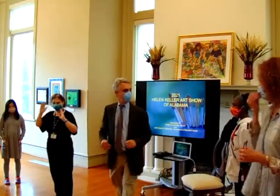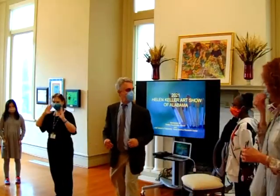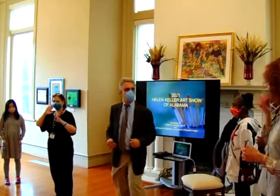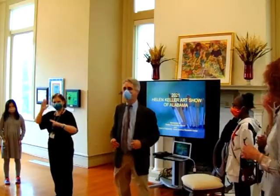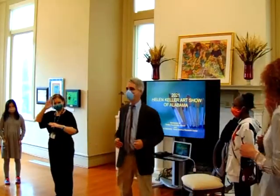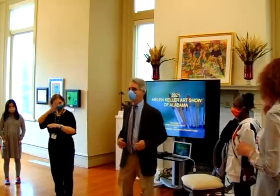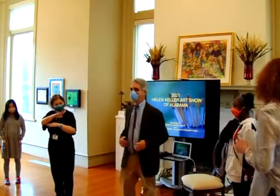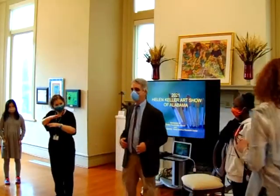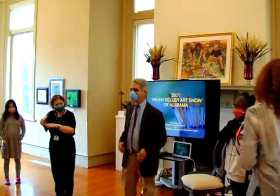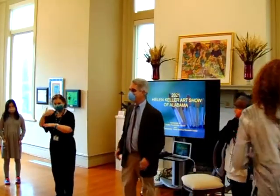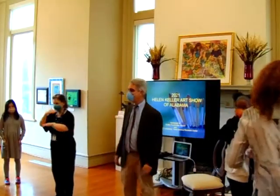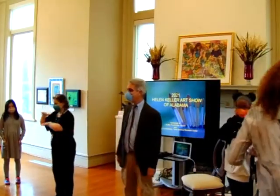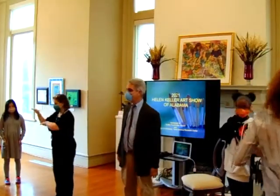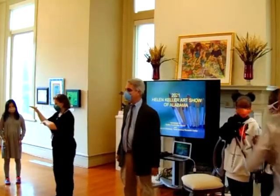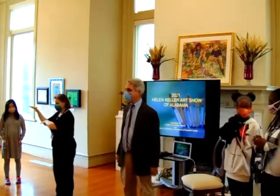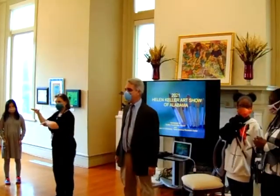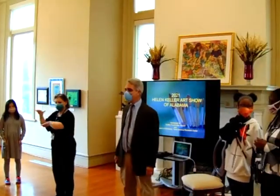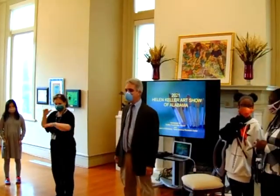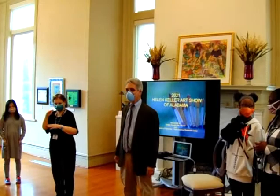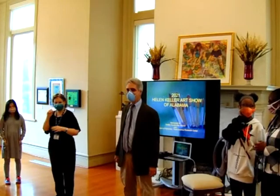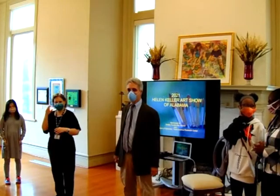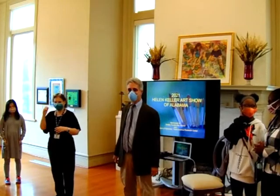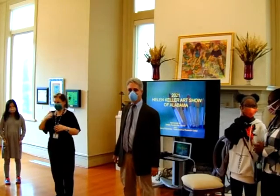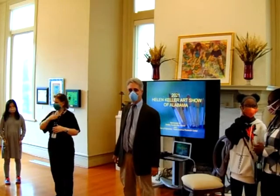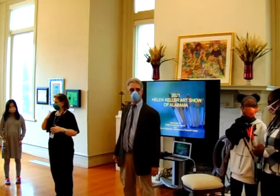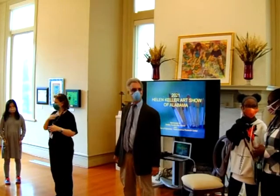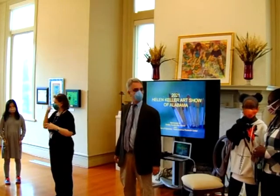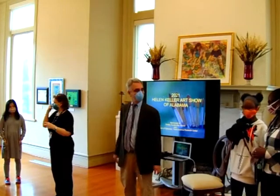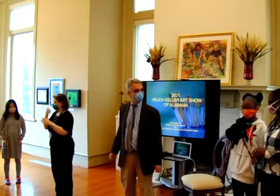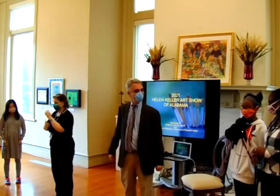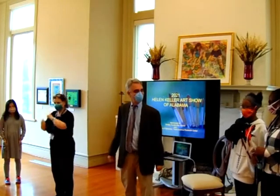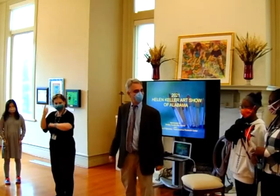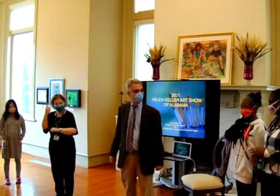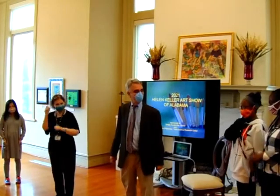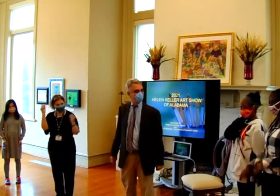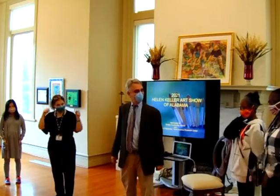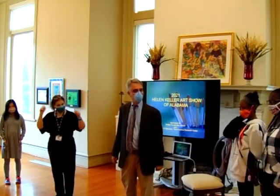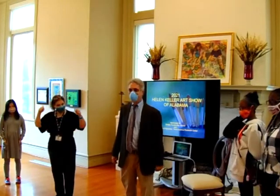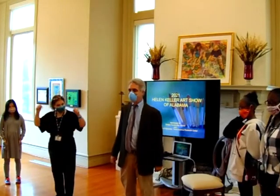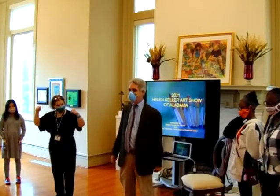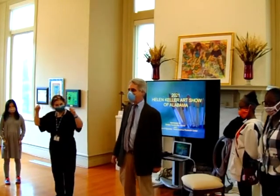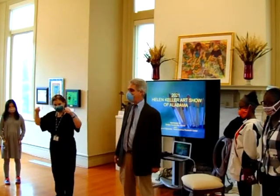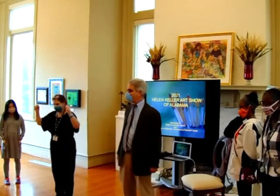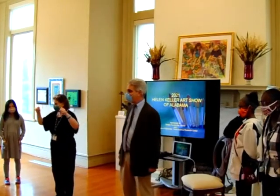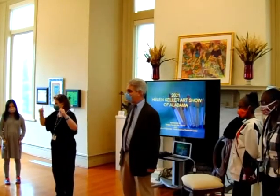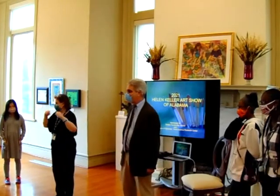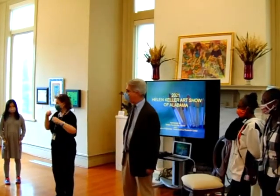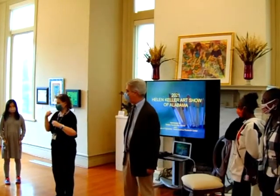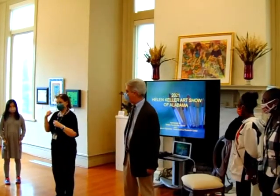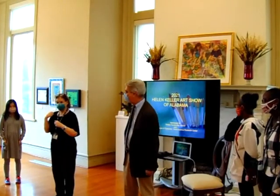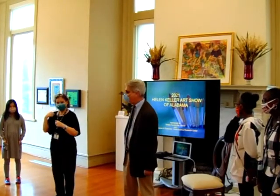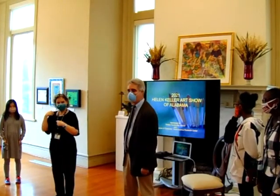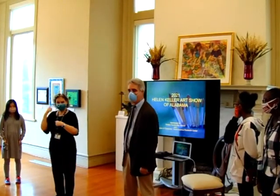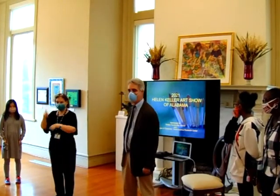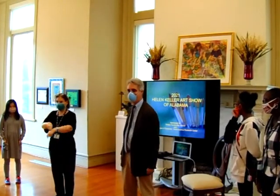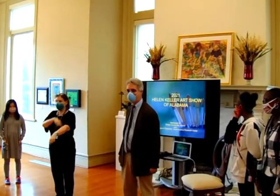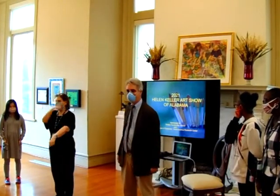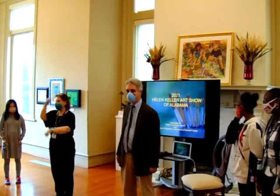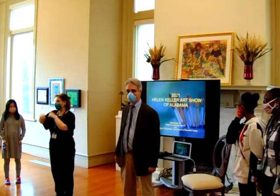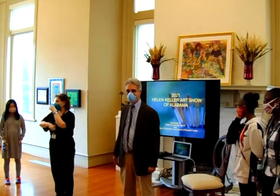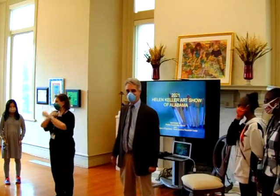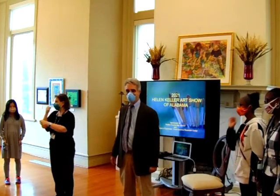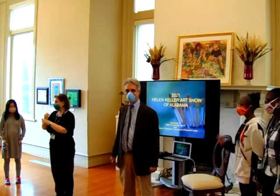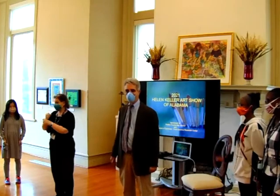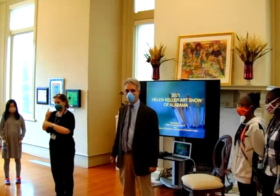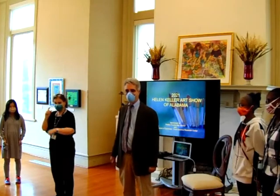everybody. Good afternoon. It's so great to see everyone, isn't it? It's been a long year, right?